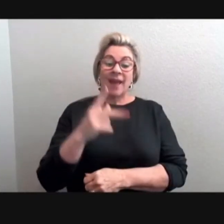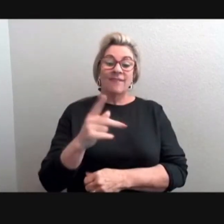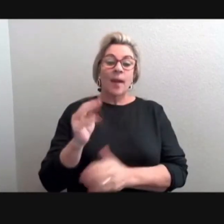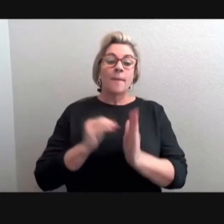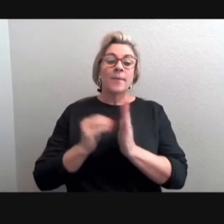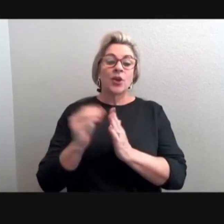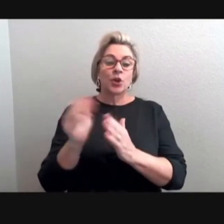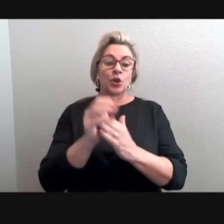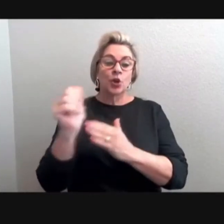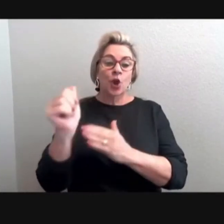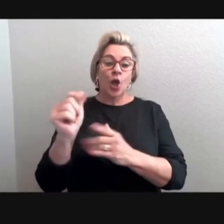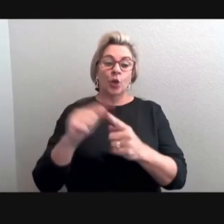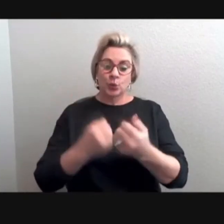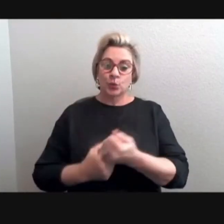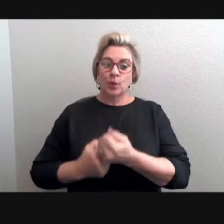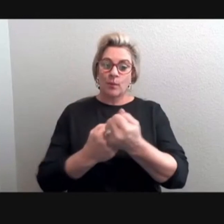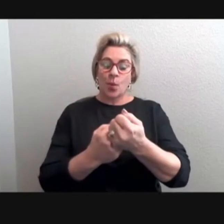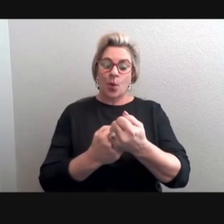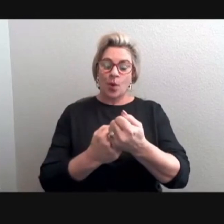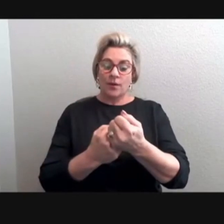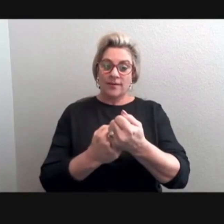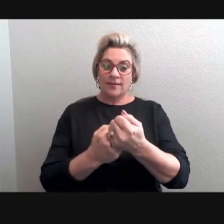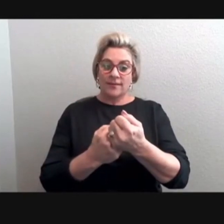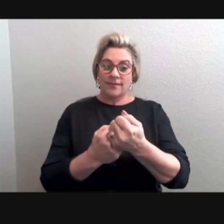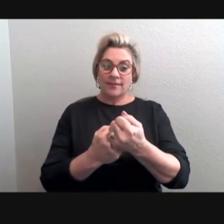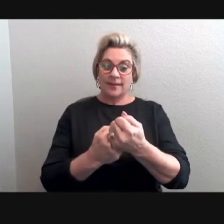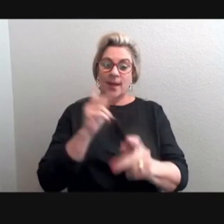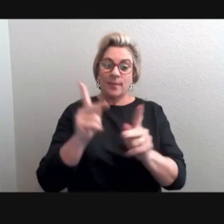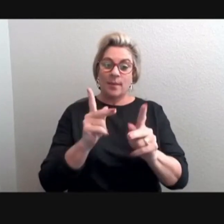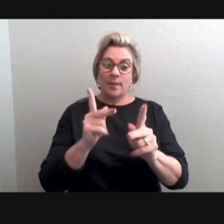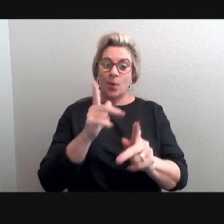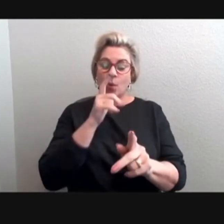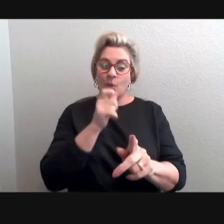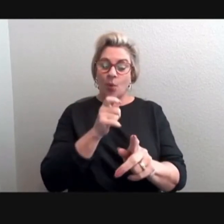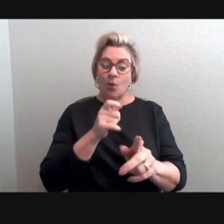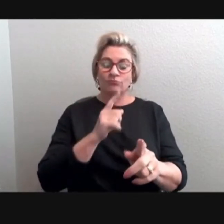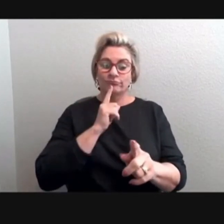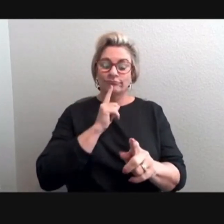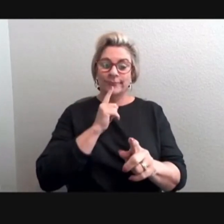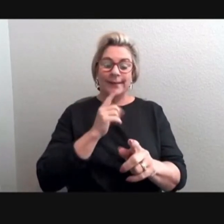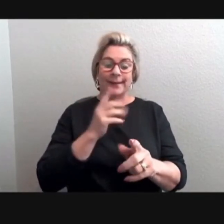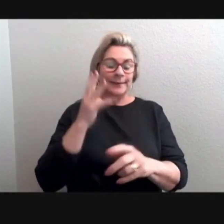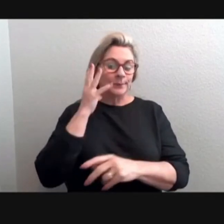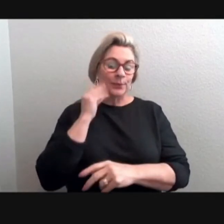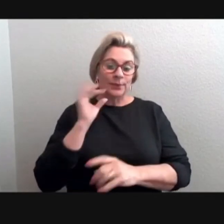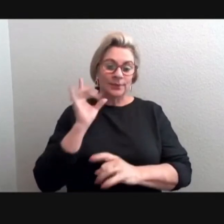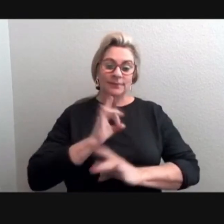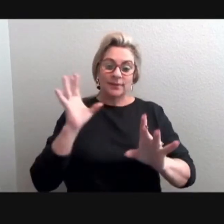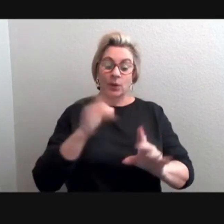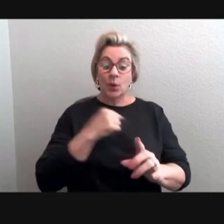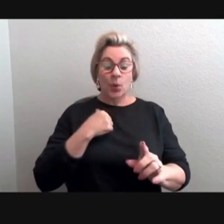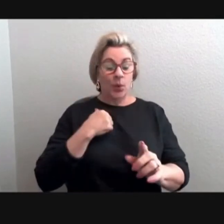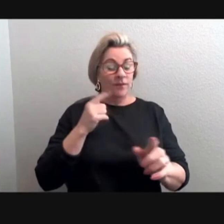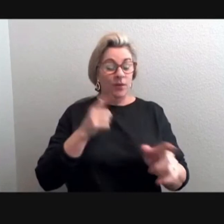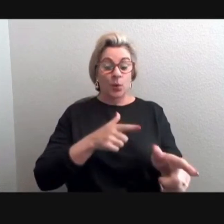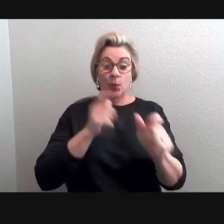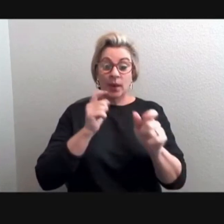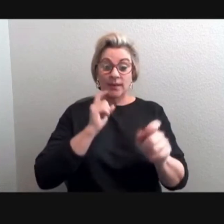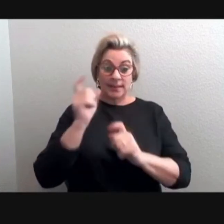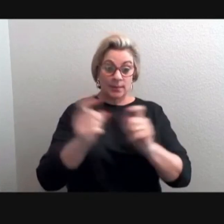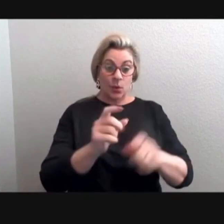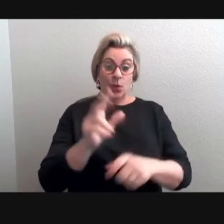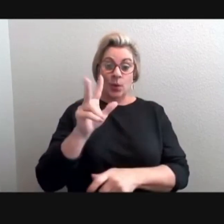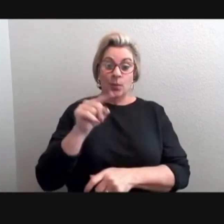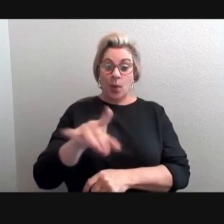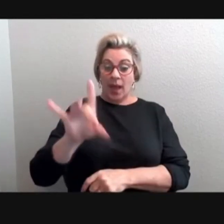million to support our friends and neighbors. This unbelievable generosity allowed us to quickly distribute approximately $3.8